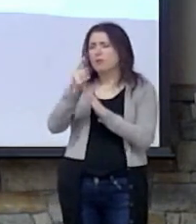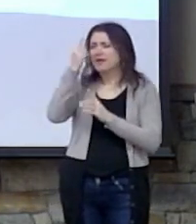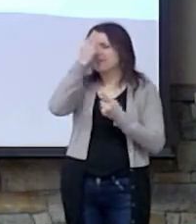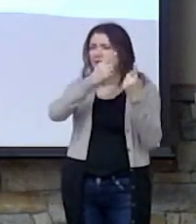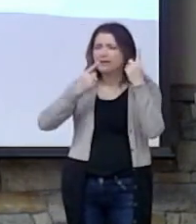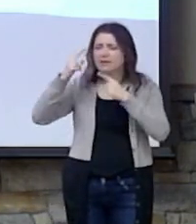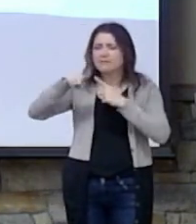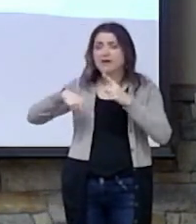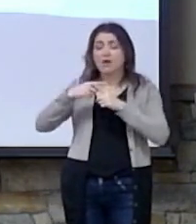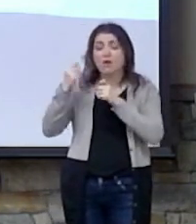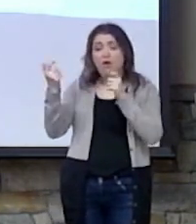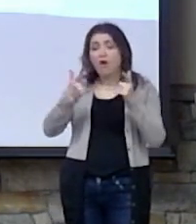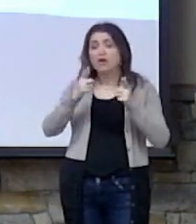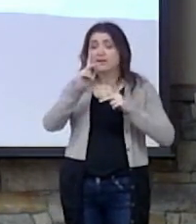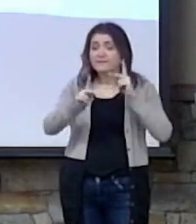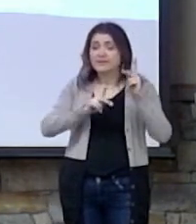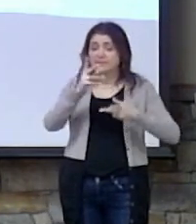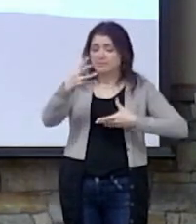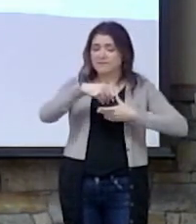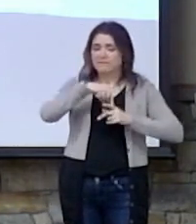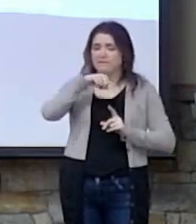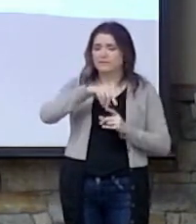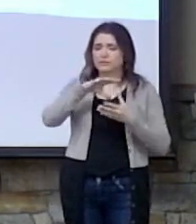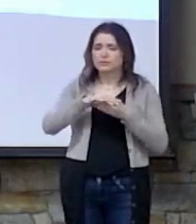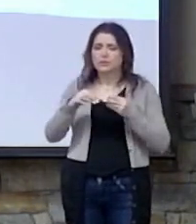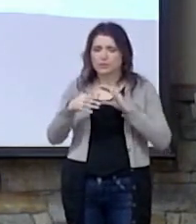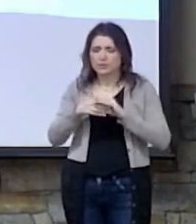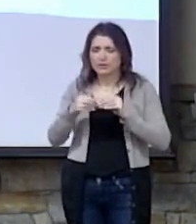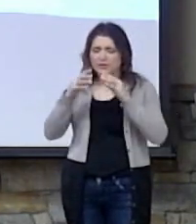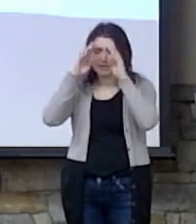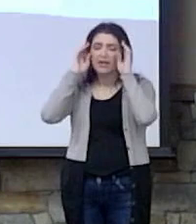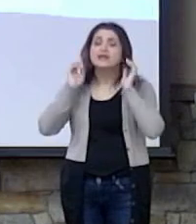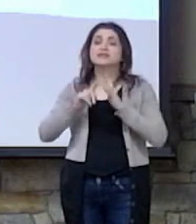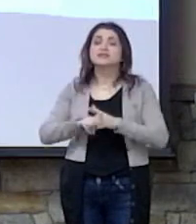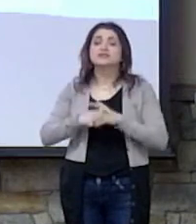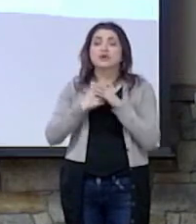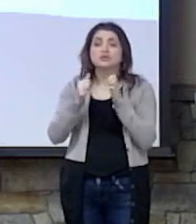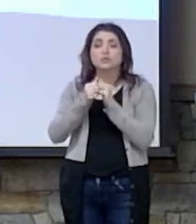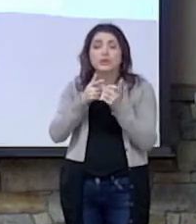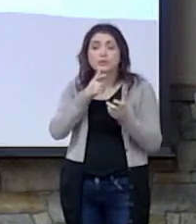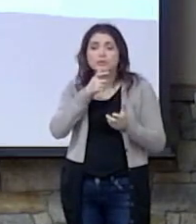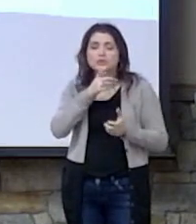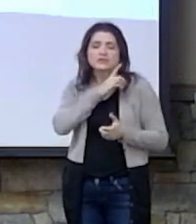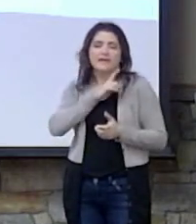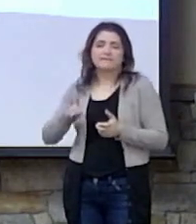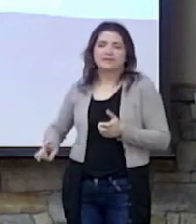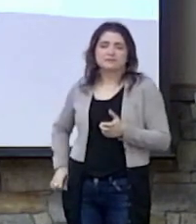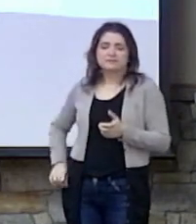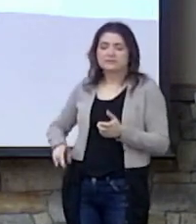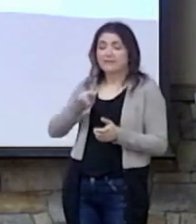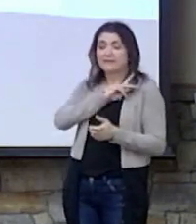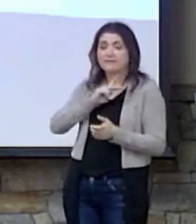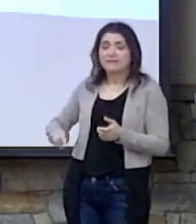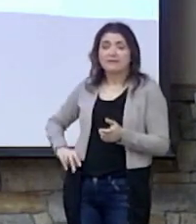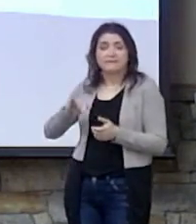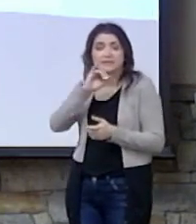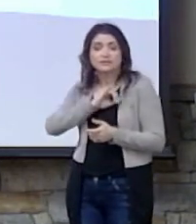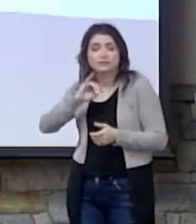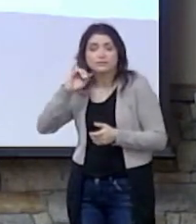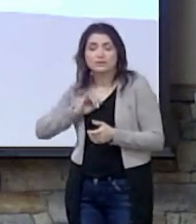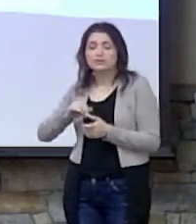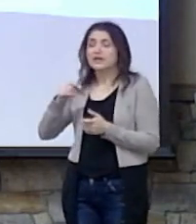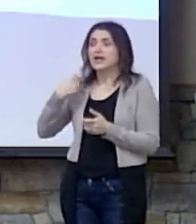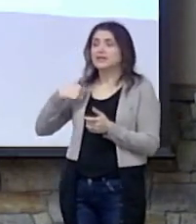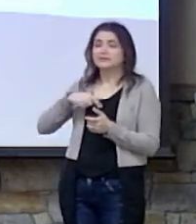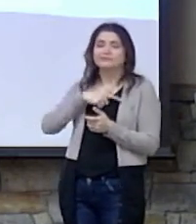the individuals that are a part of this story. And it starts with David, the king of Israel. And as we just